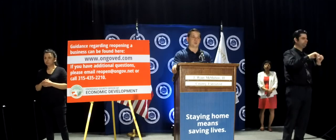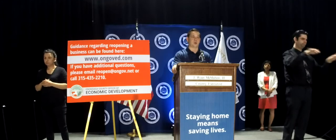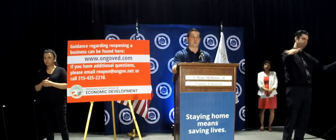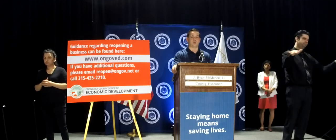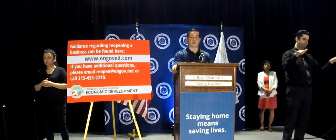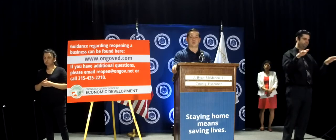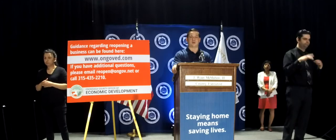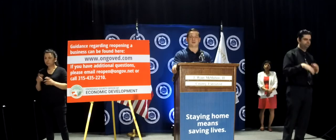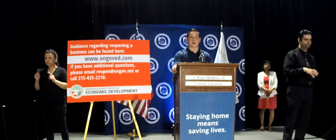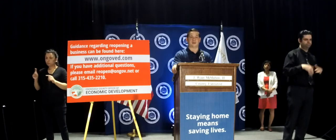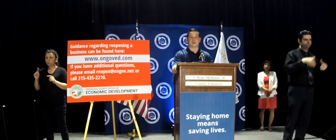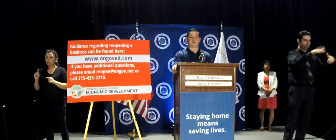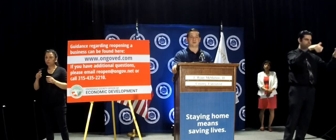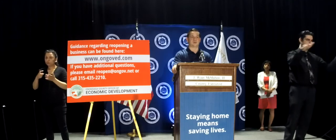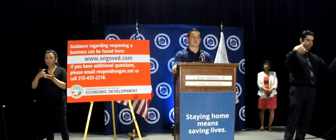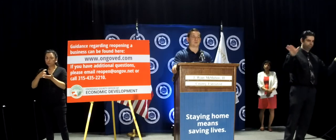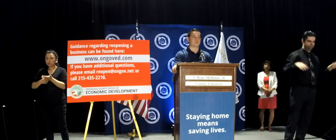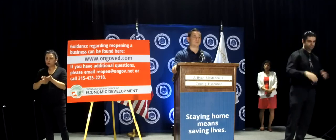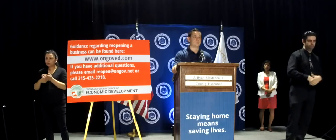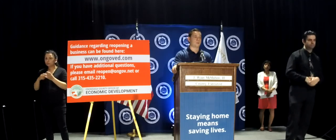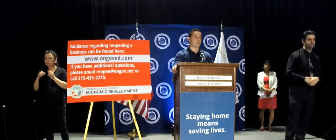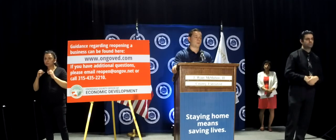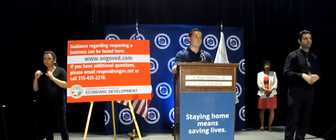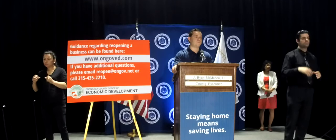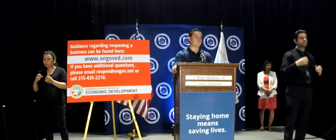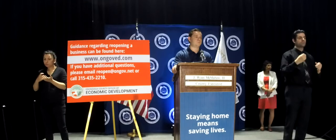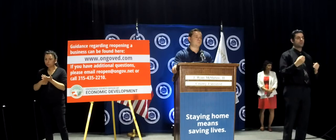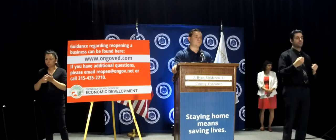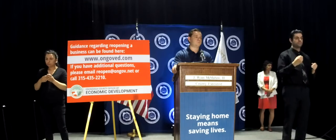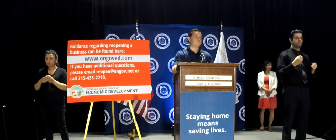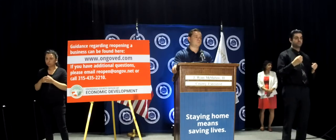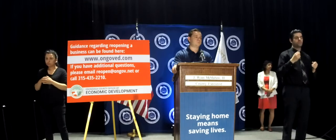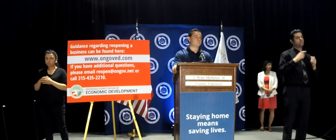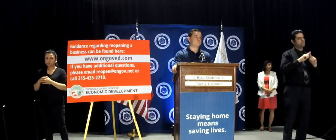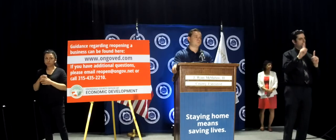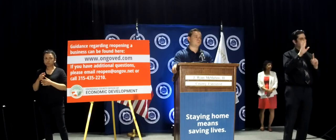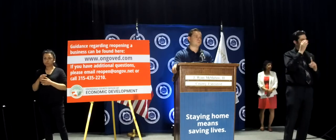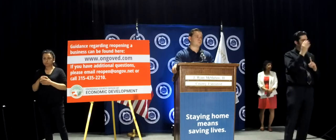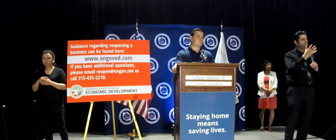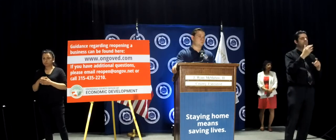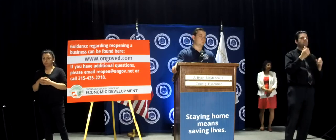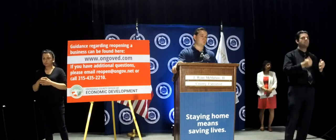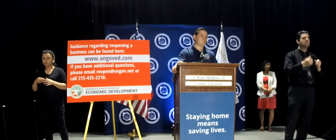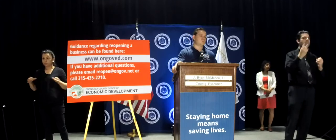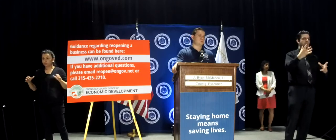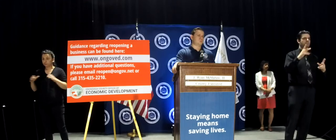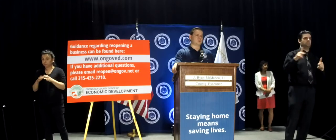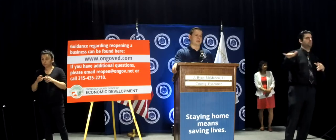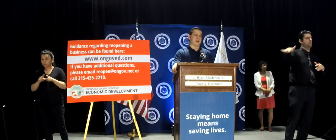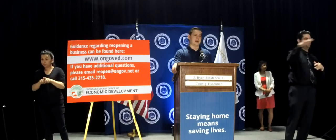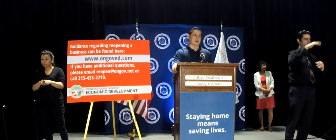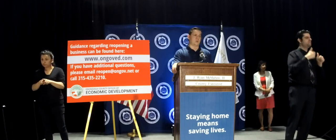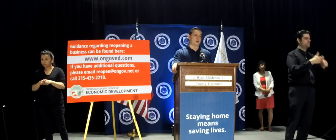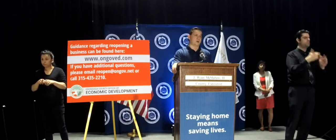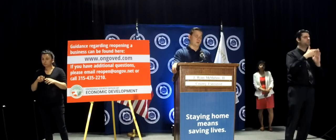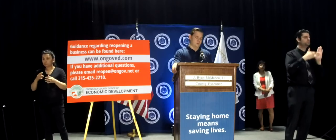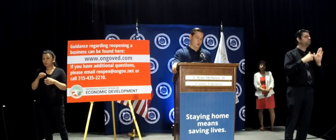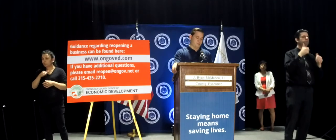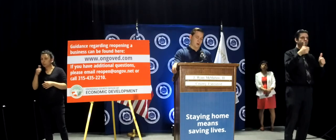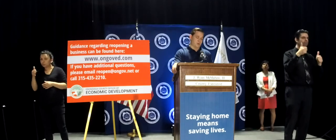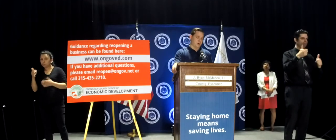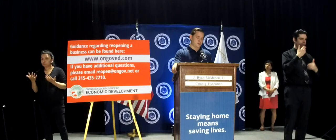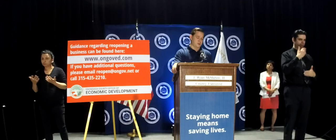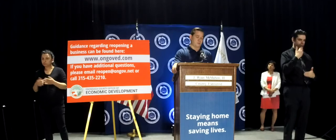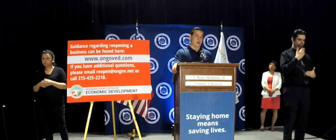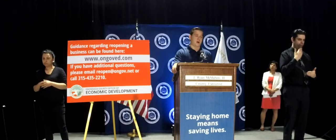rules, or else we wouldn't be where we are today. That's the good news. Where would you draw the line on gatherings this weekend? Yeah, we